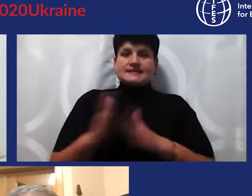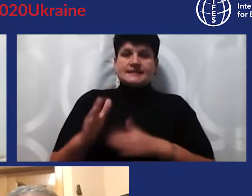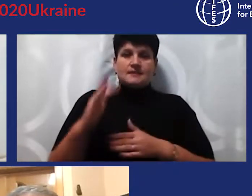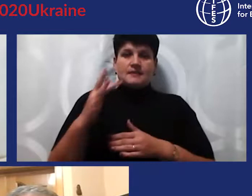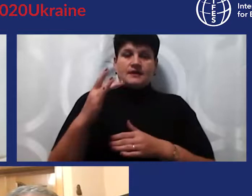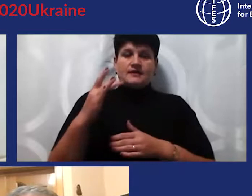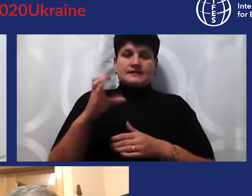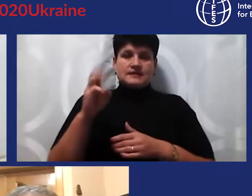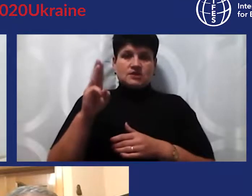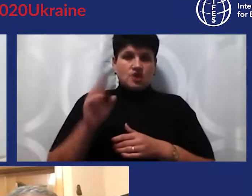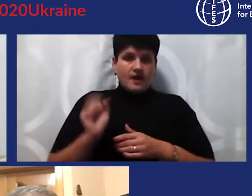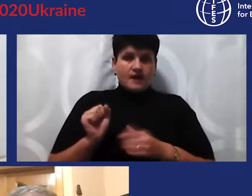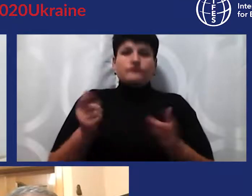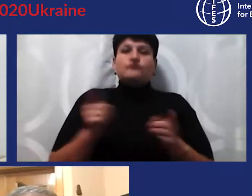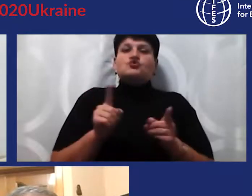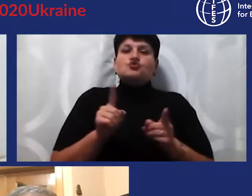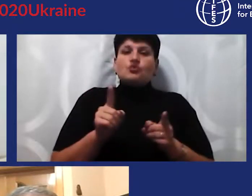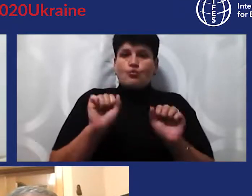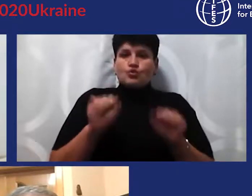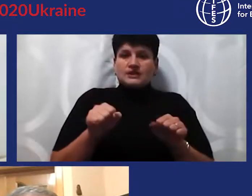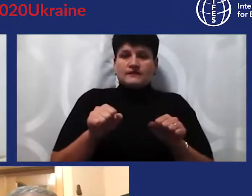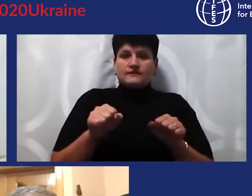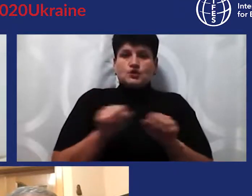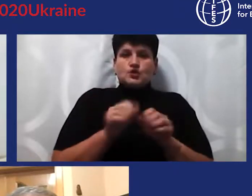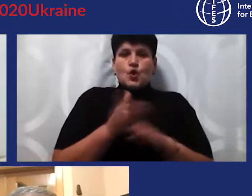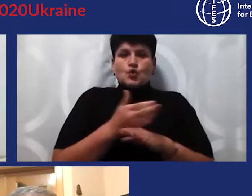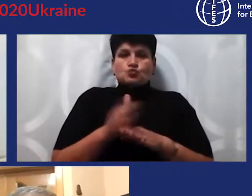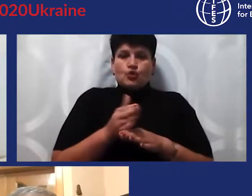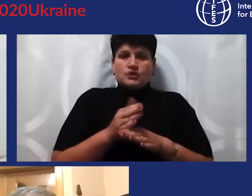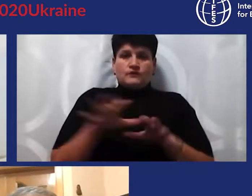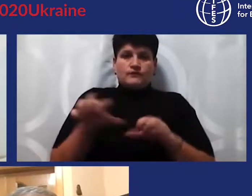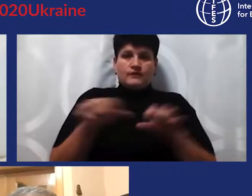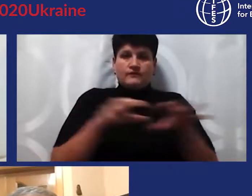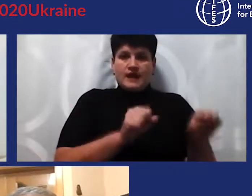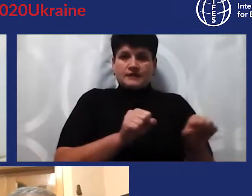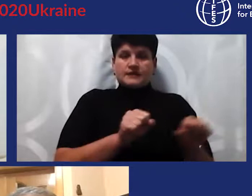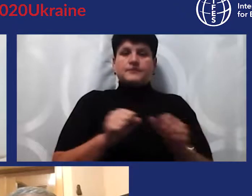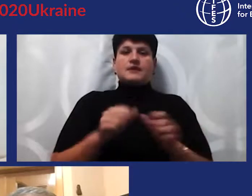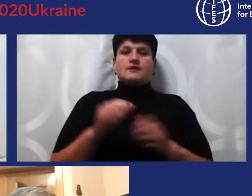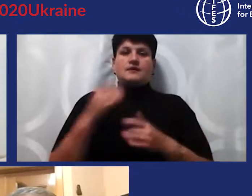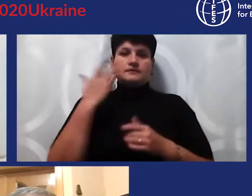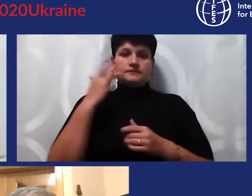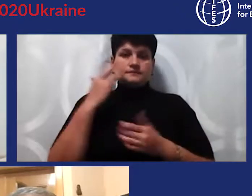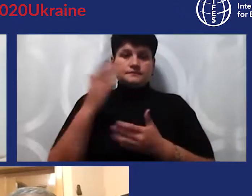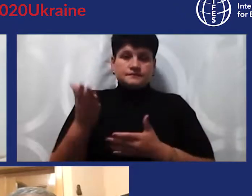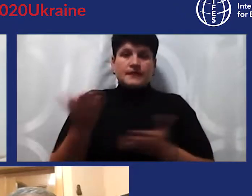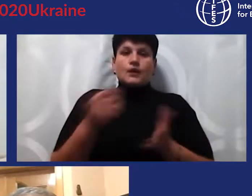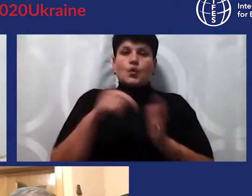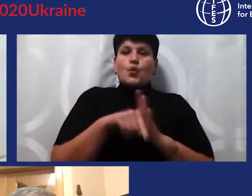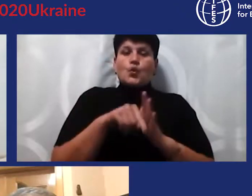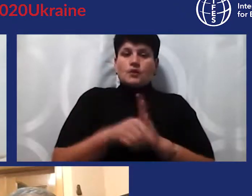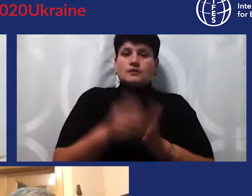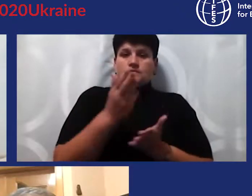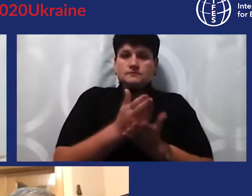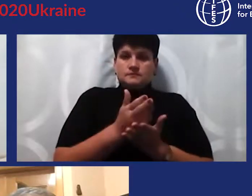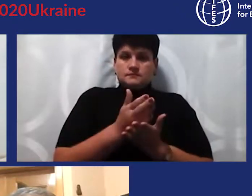the Democratic Initiatives Foundation. Mr. Harang, tell us please about the specificity of the US